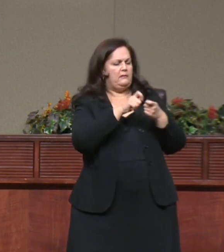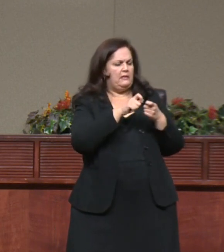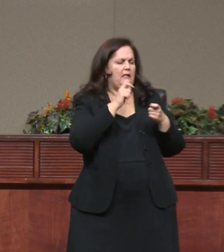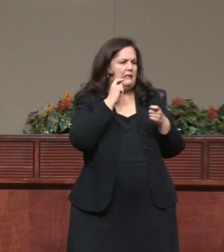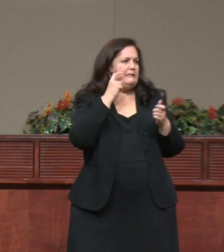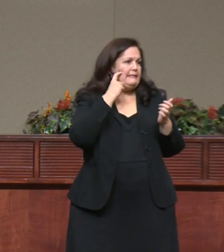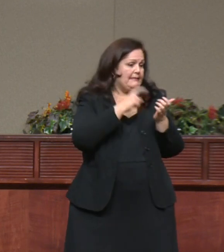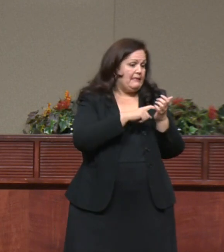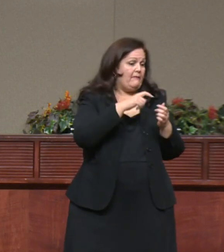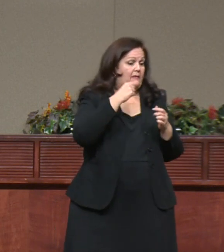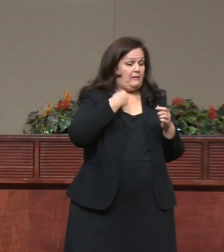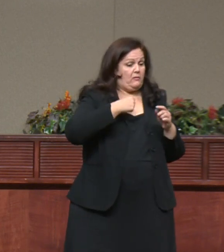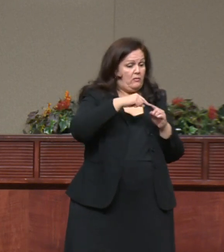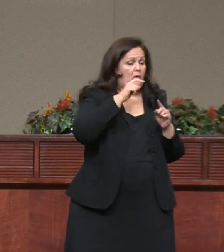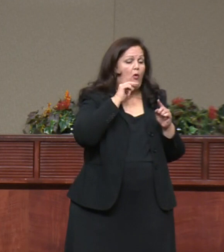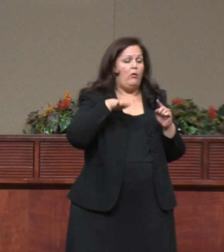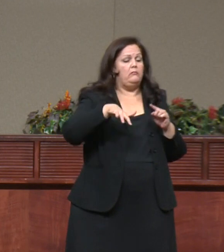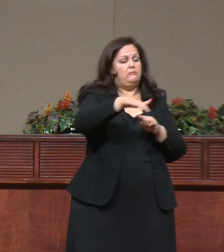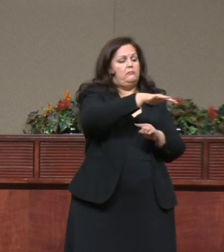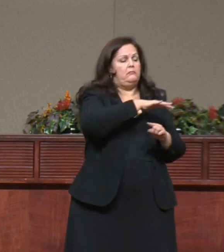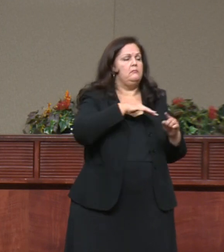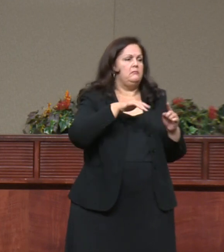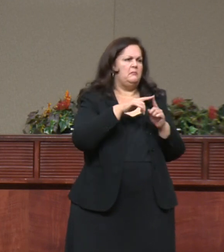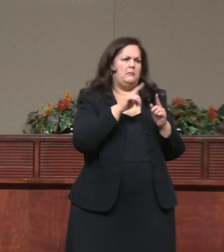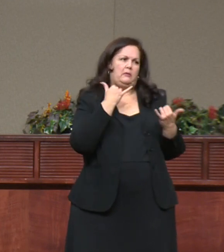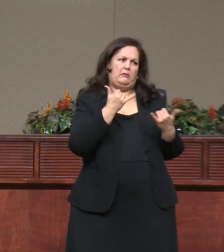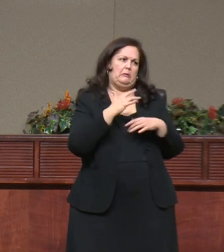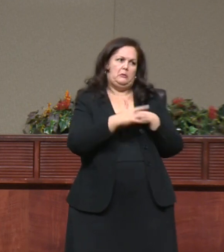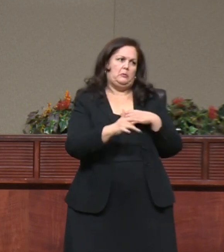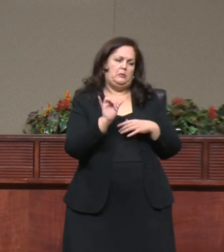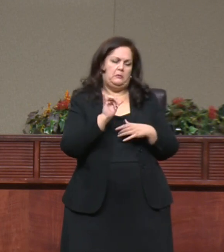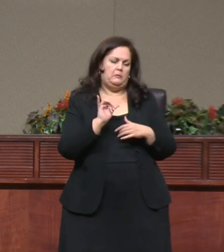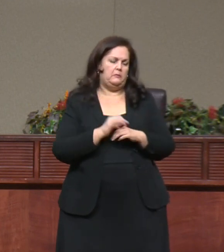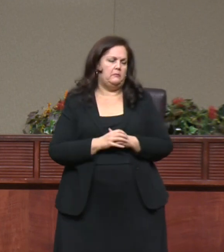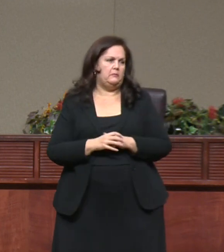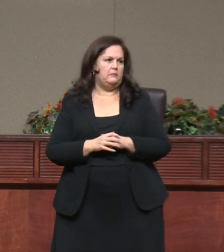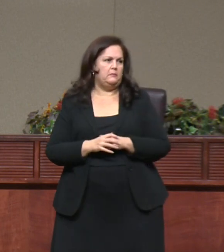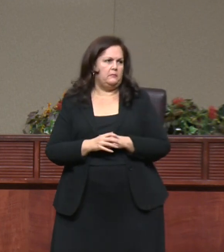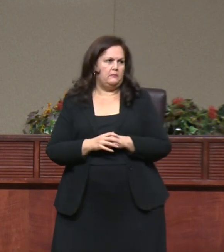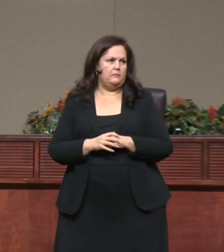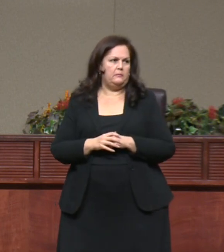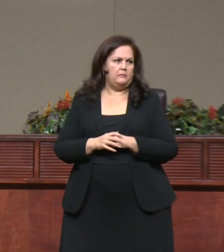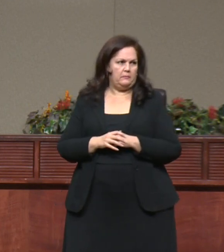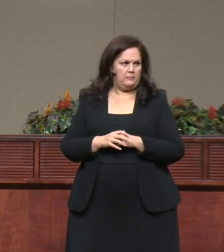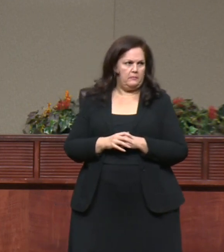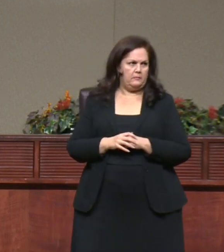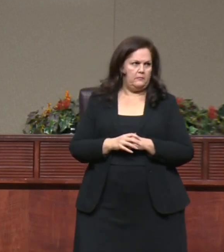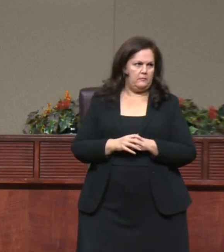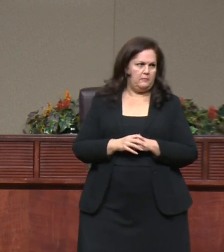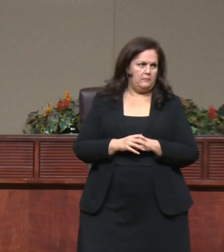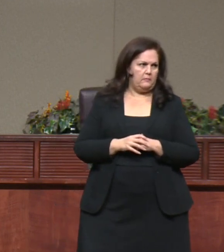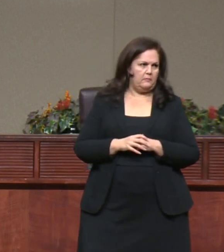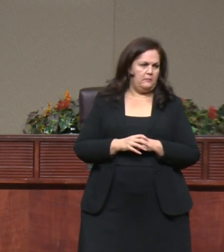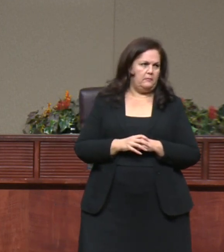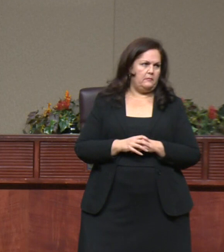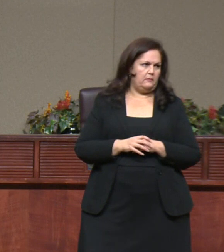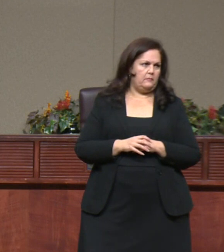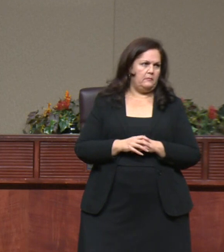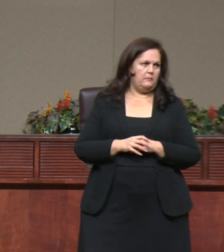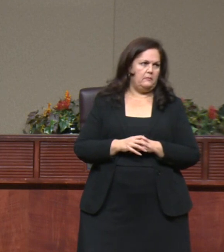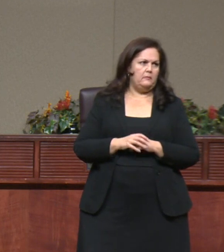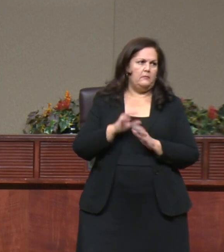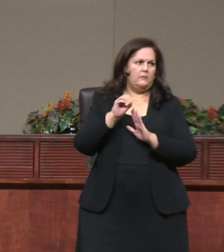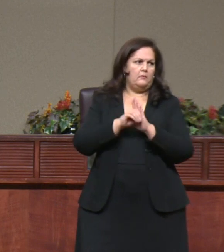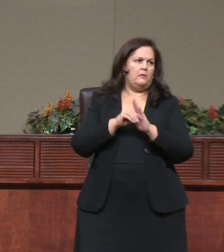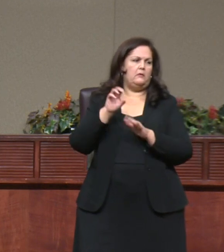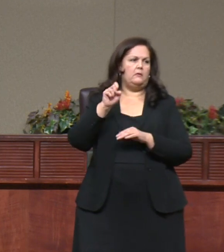surrounding UCF, but it's too early for that type of analysis. Additionally, this next question came from Gabrielle Rousseau from Orlando